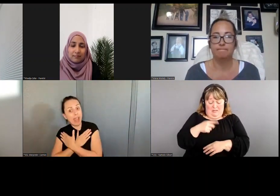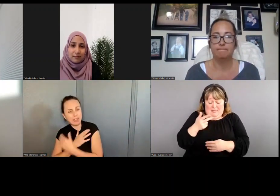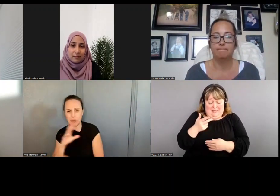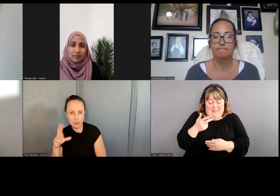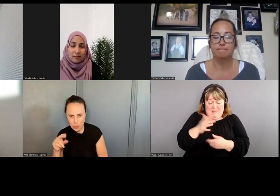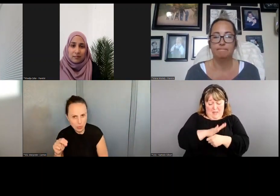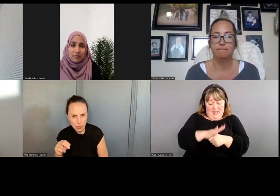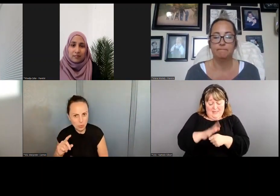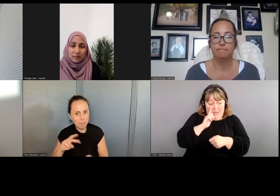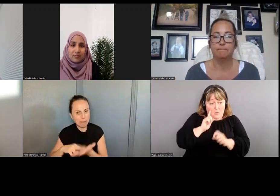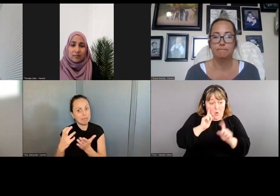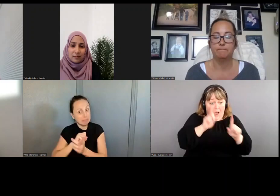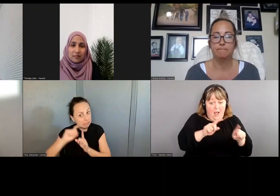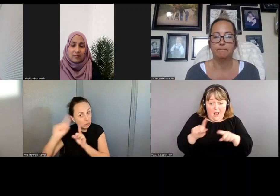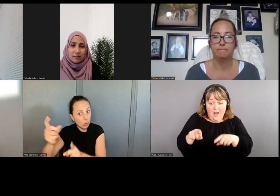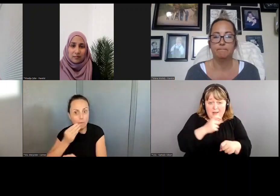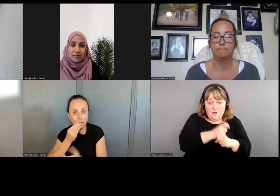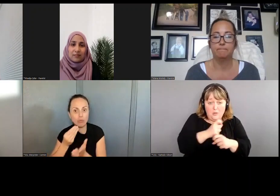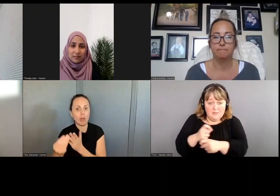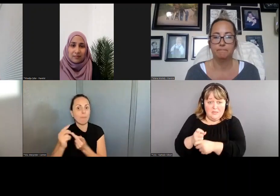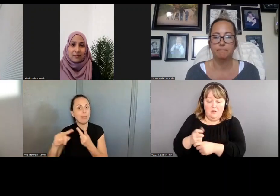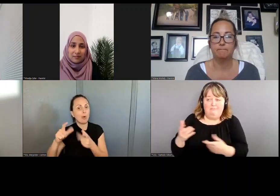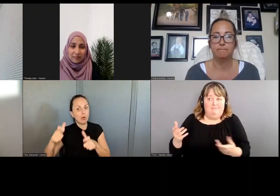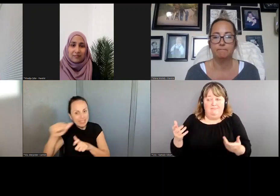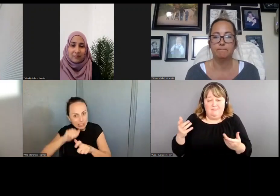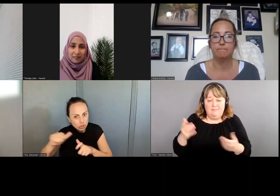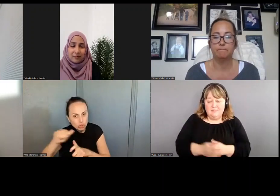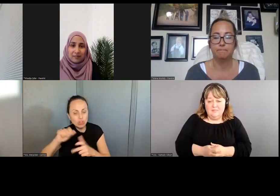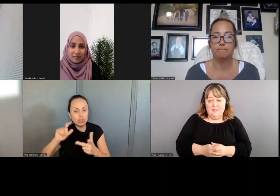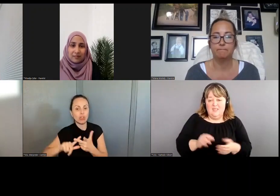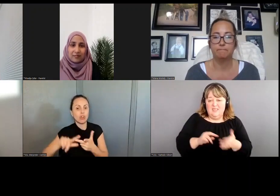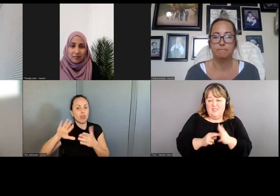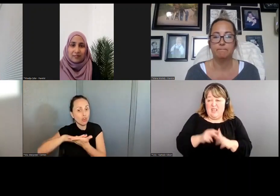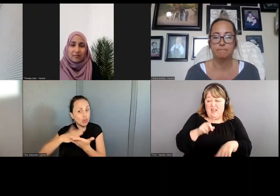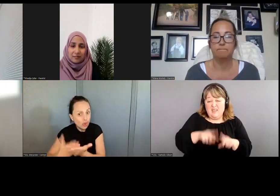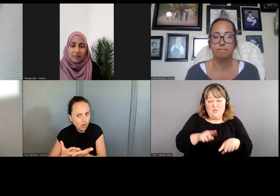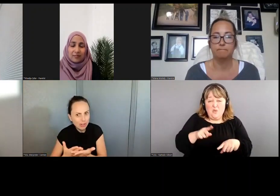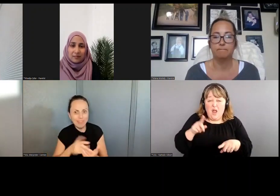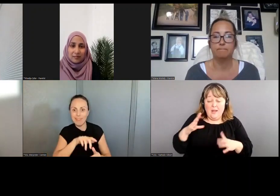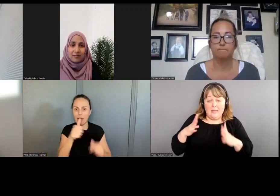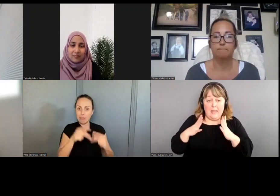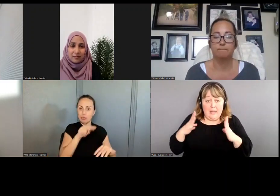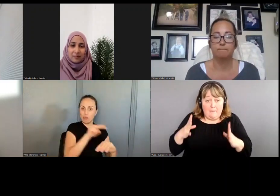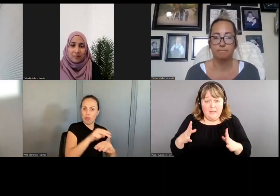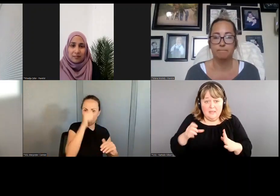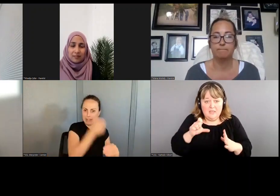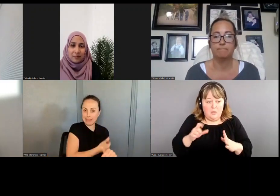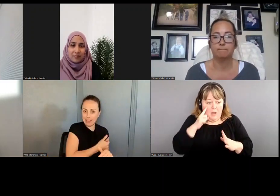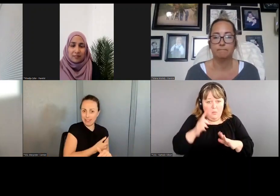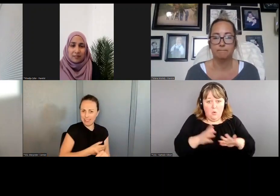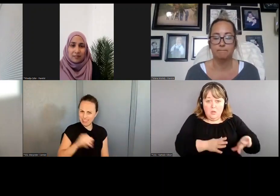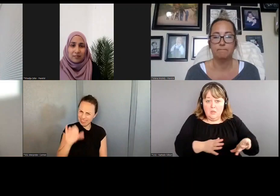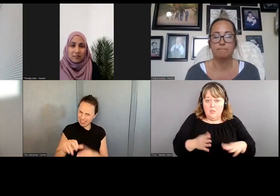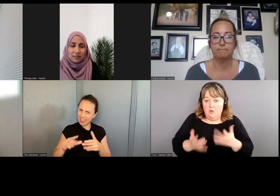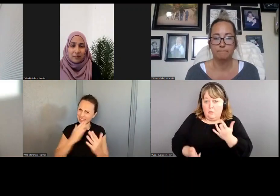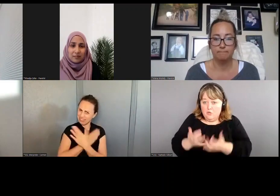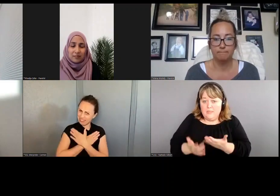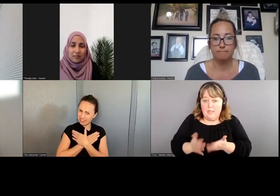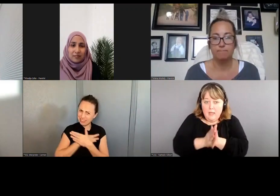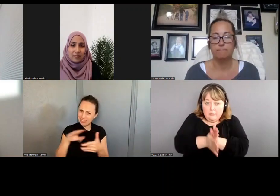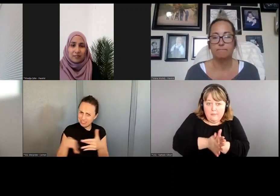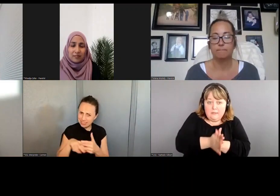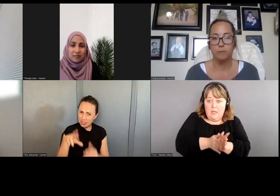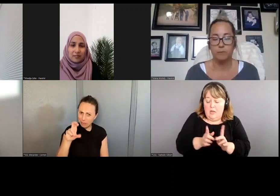is just for me to be able to cook or do dishes while someone watches my son. And do we really think that's respite? So these